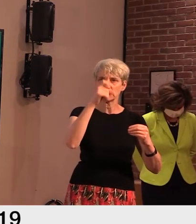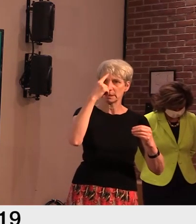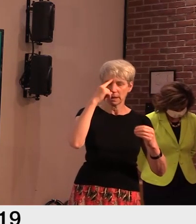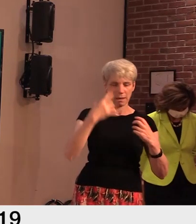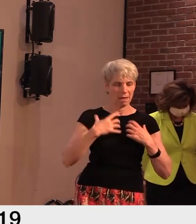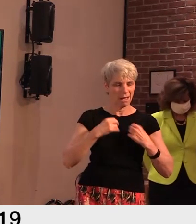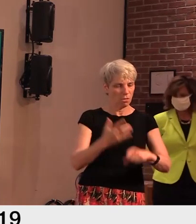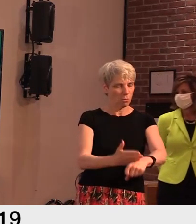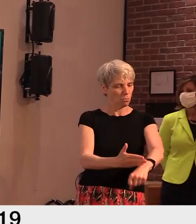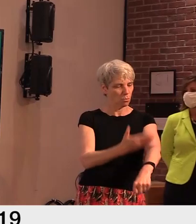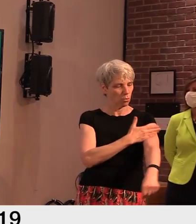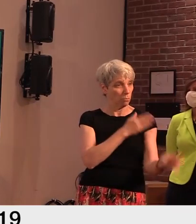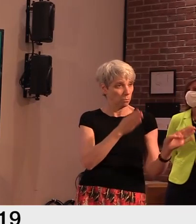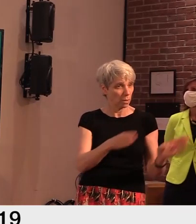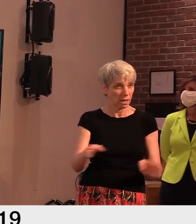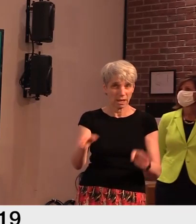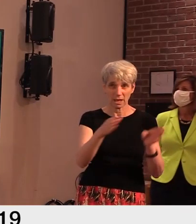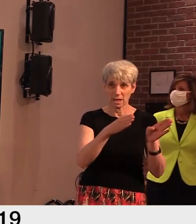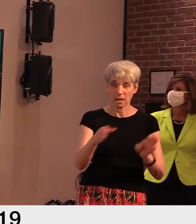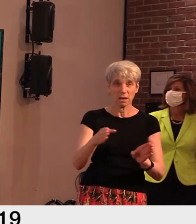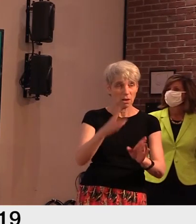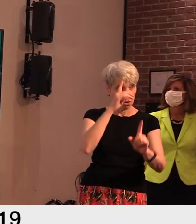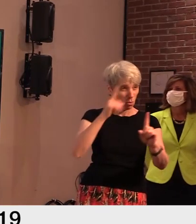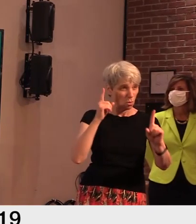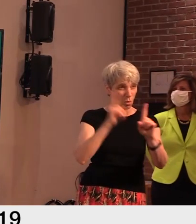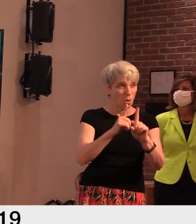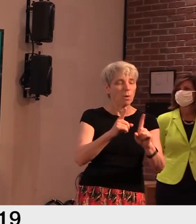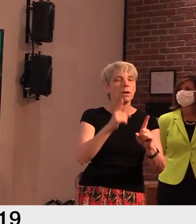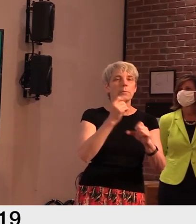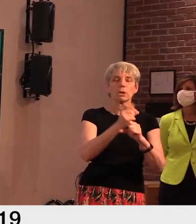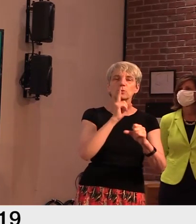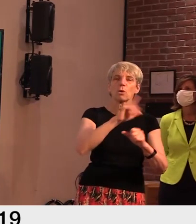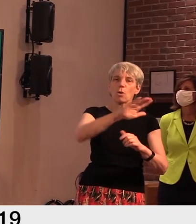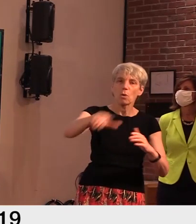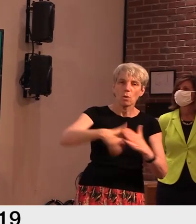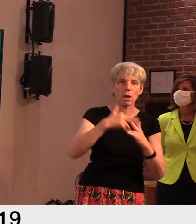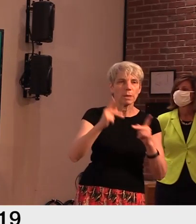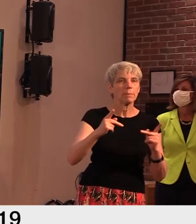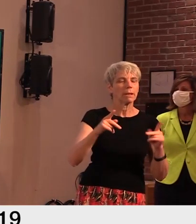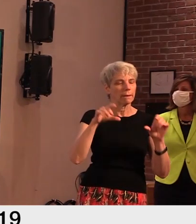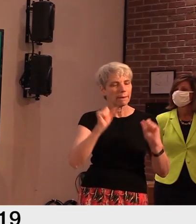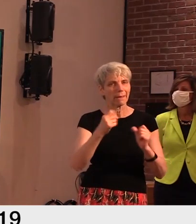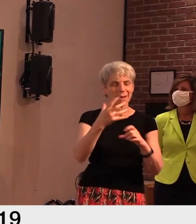really label racial injustice as truly a public health issue.